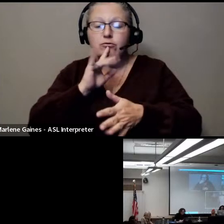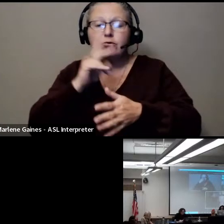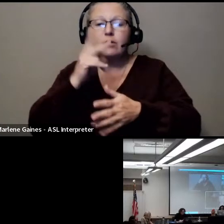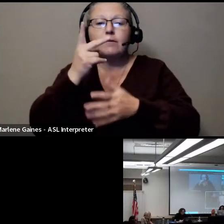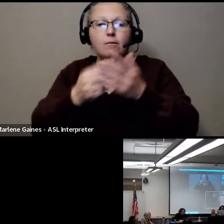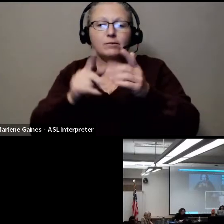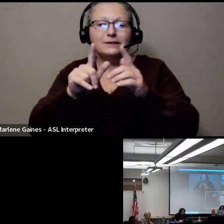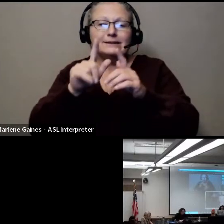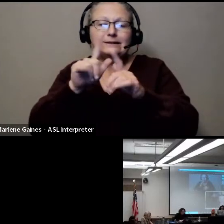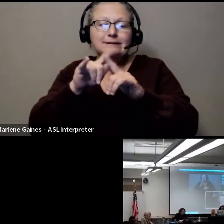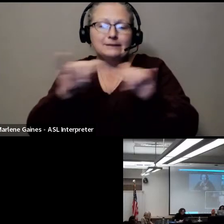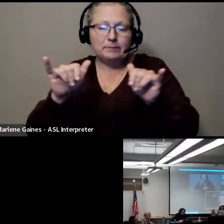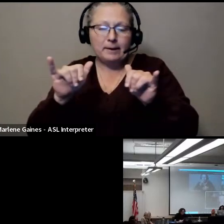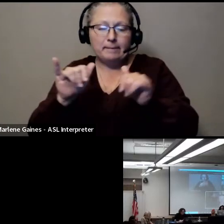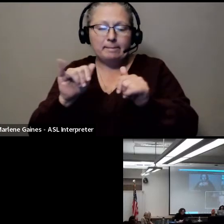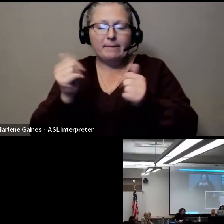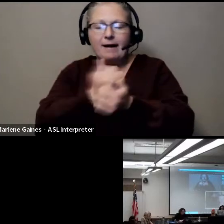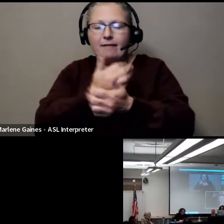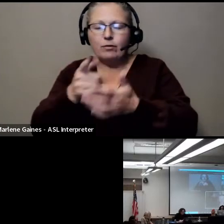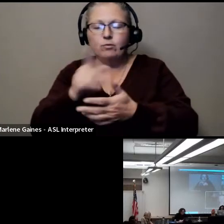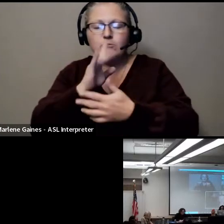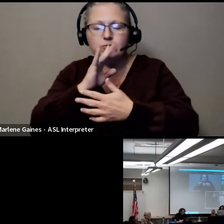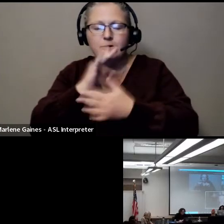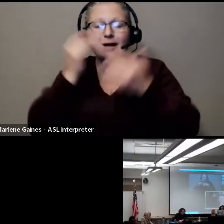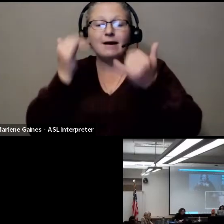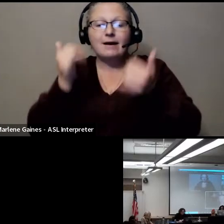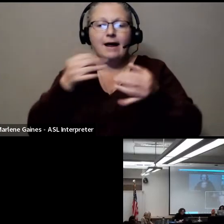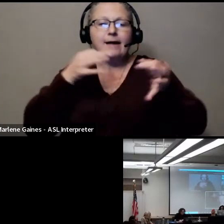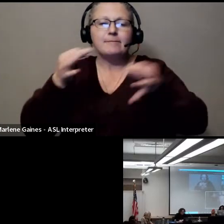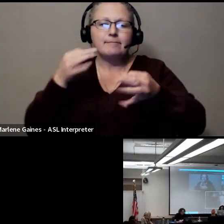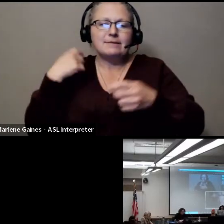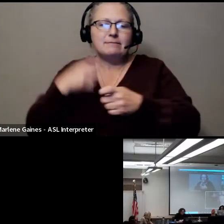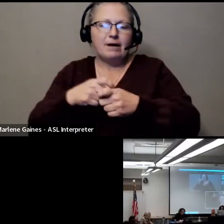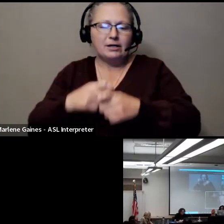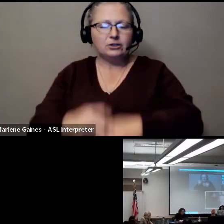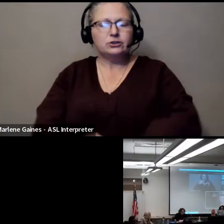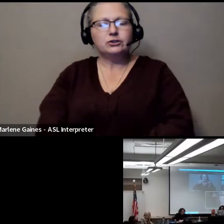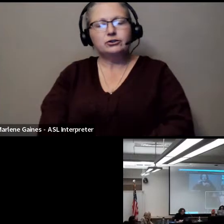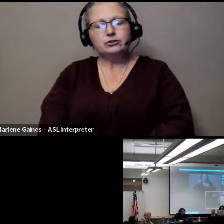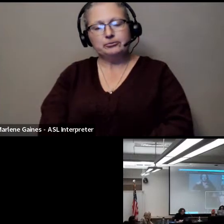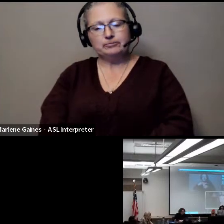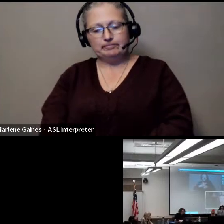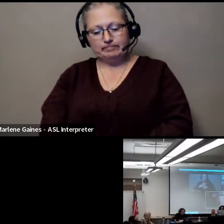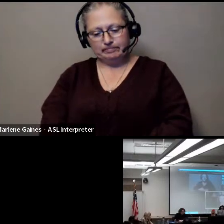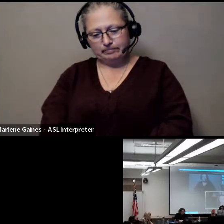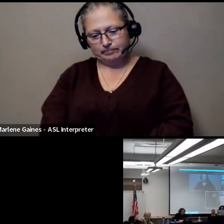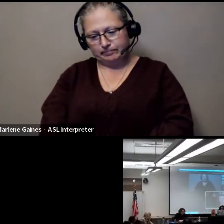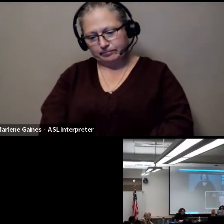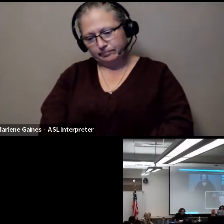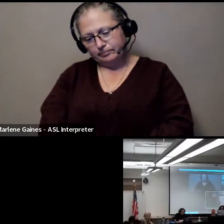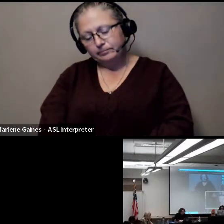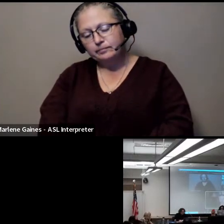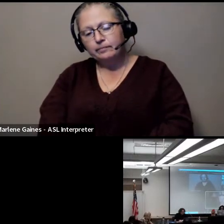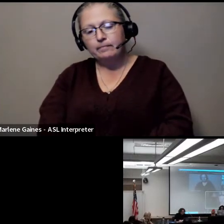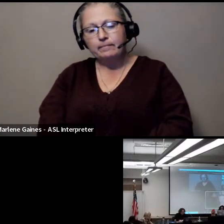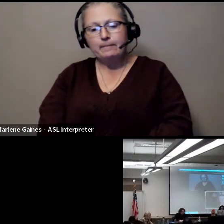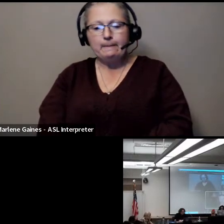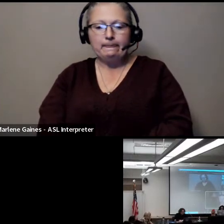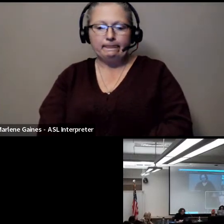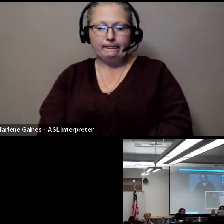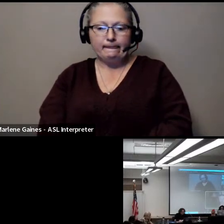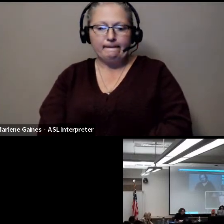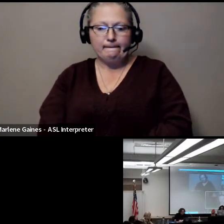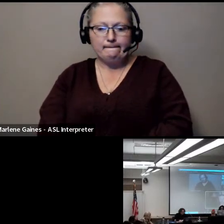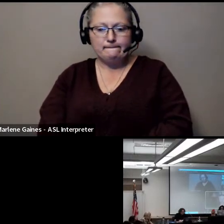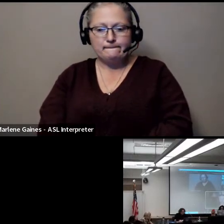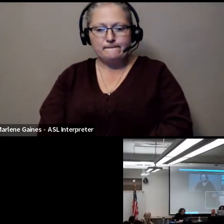simultaneously interpreting everything you say. A efecto de proporcionar acceso lingüístico, esta reunión contará con interpretación simultánea bidireccional al inglés y